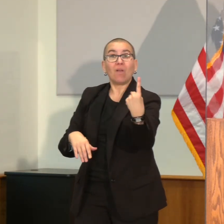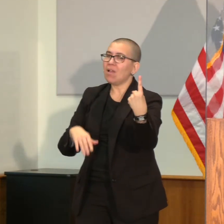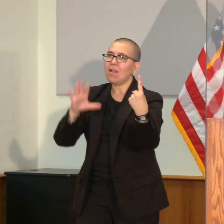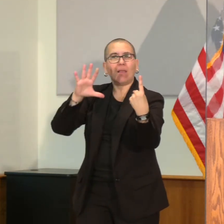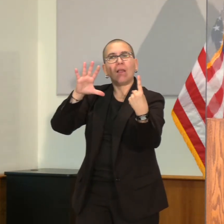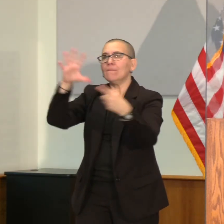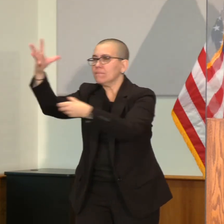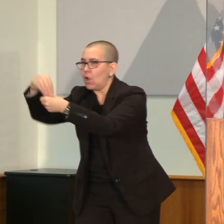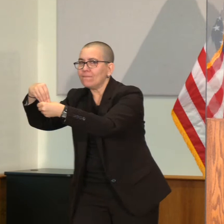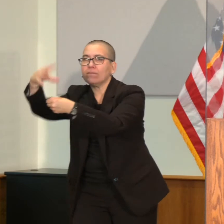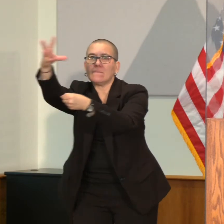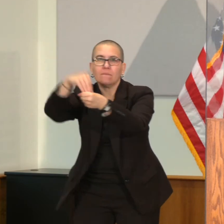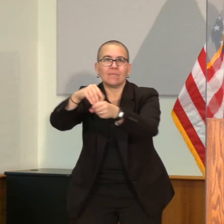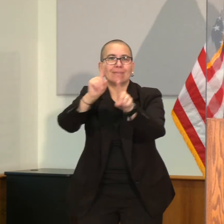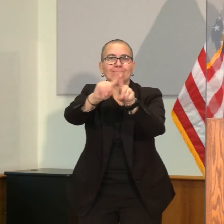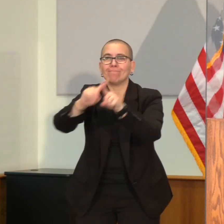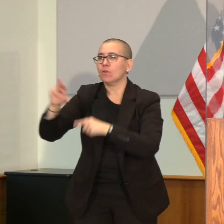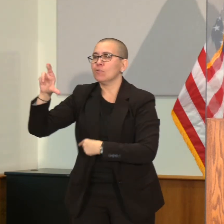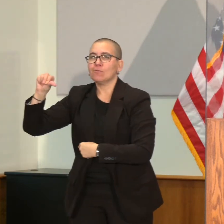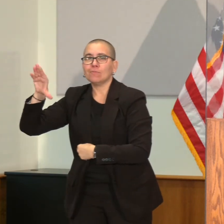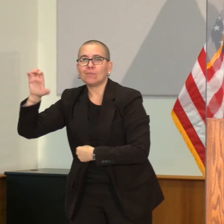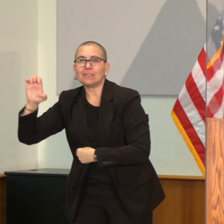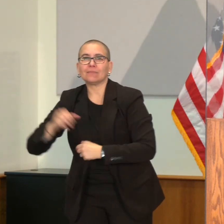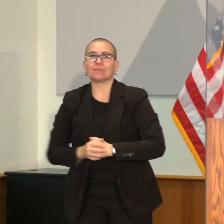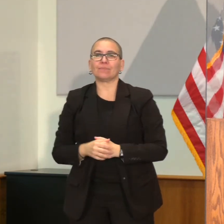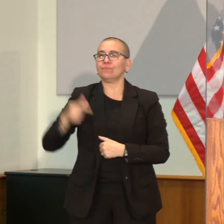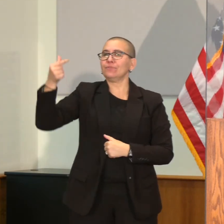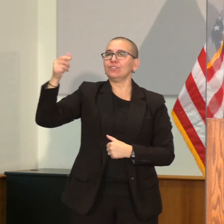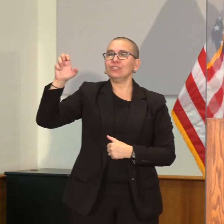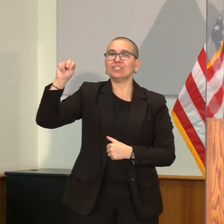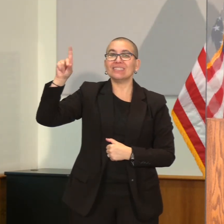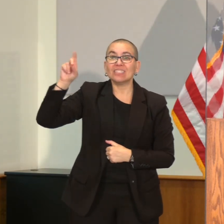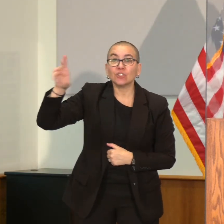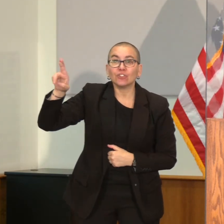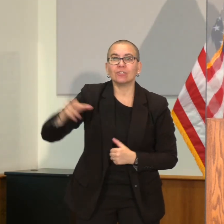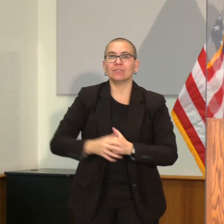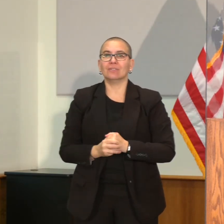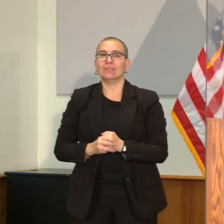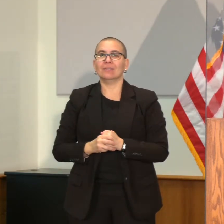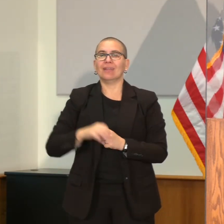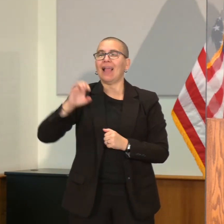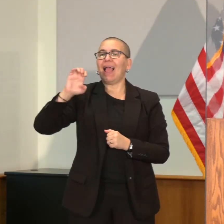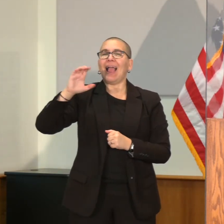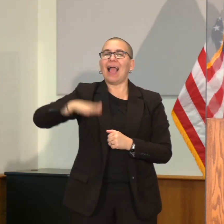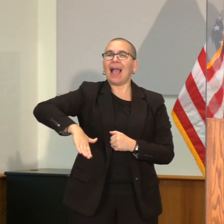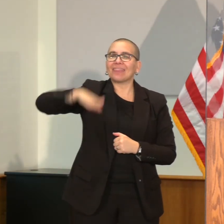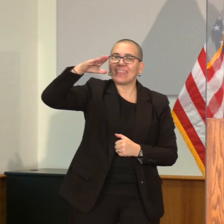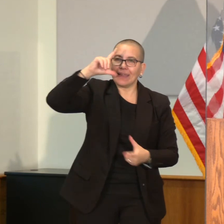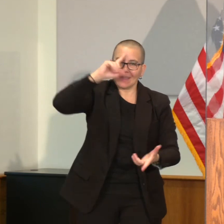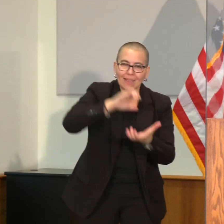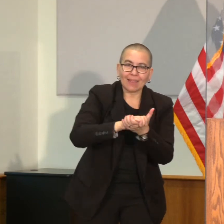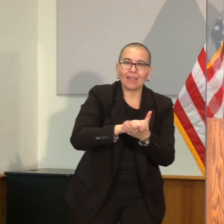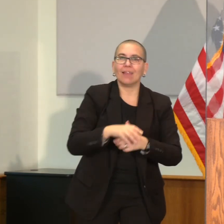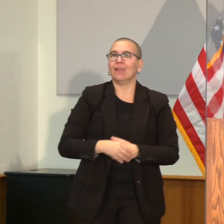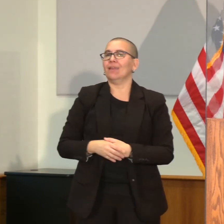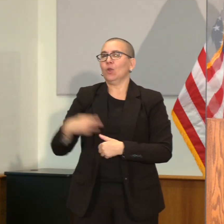races, genders, ethnicities, socioeconomic backgrounds, and political persuasions to work